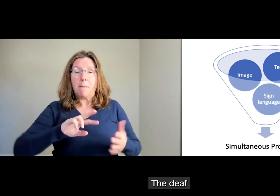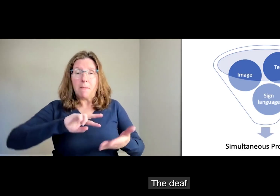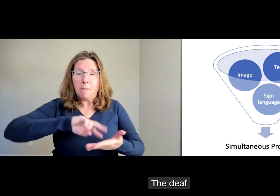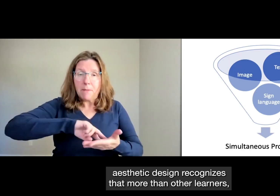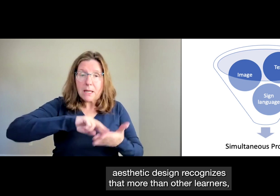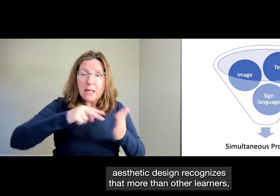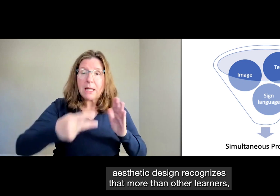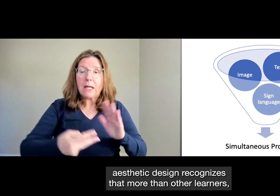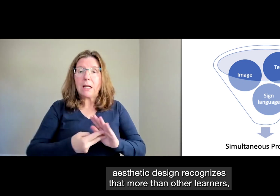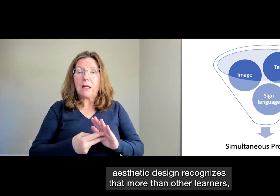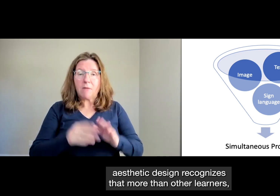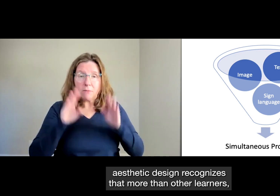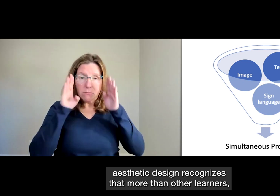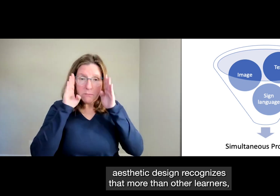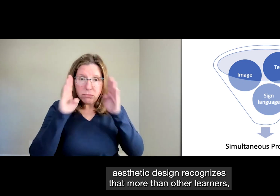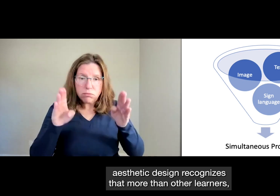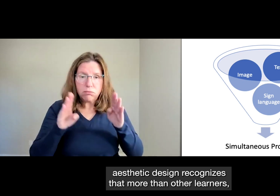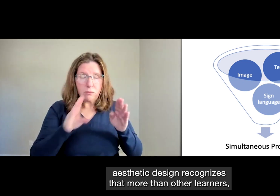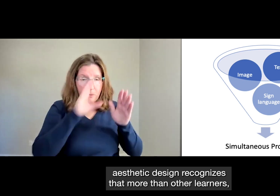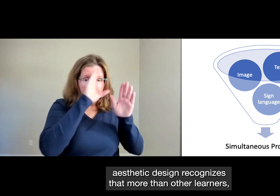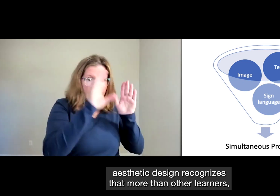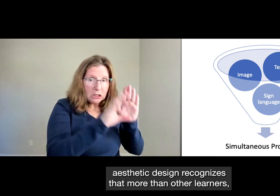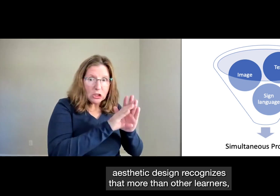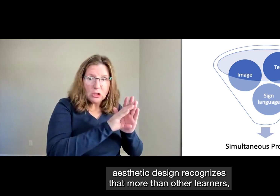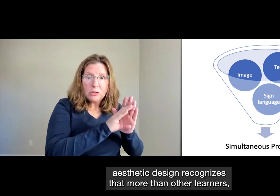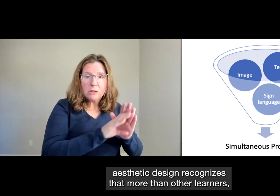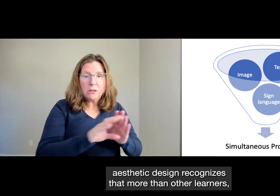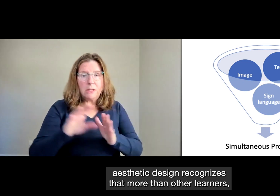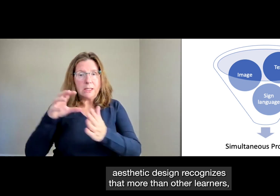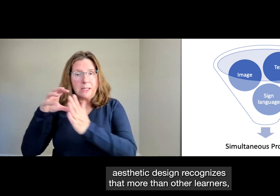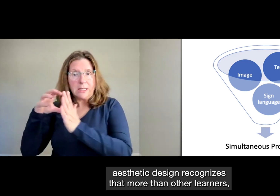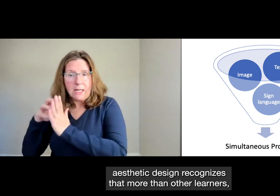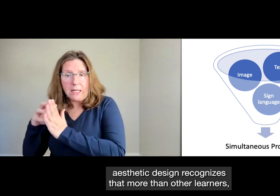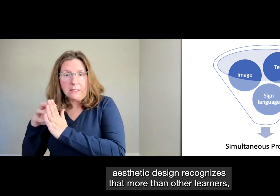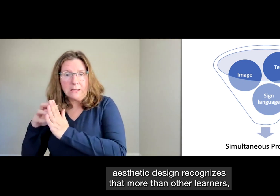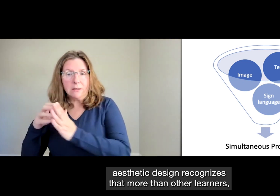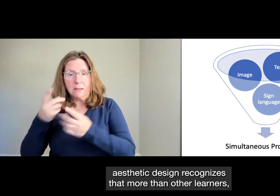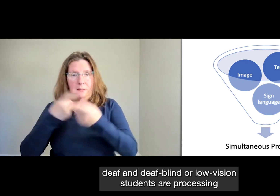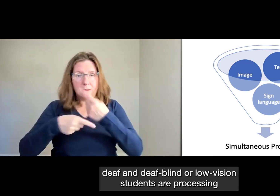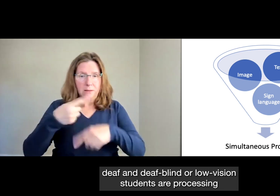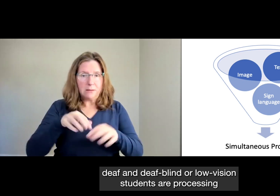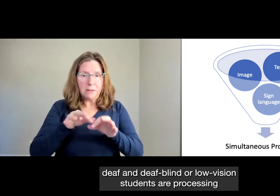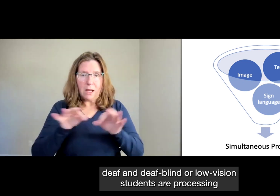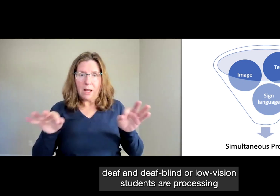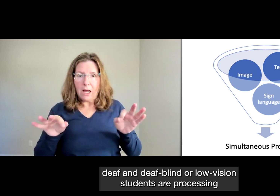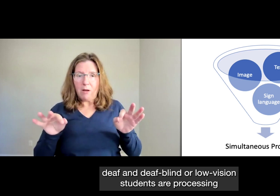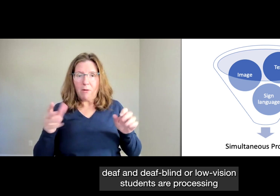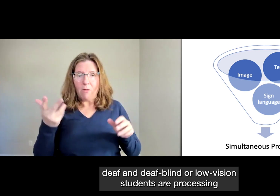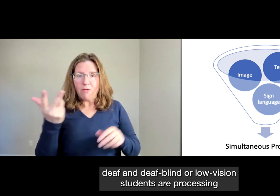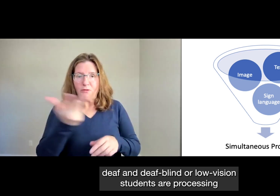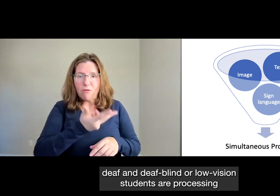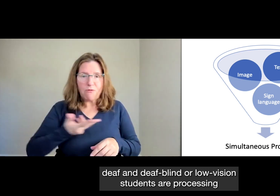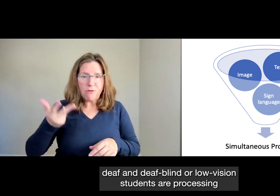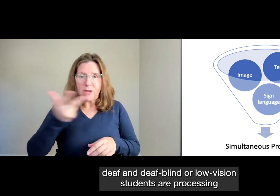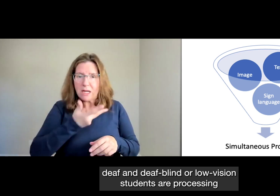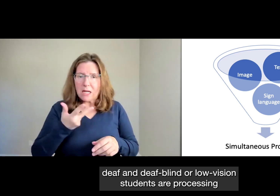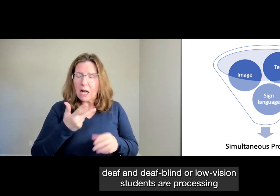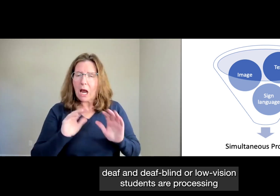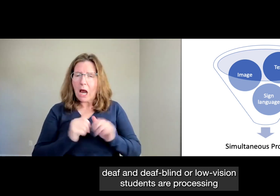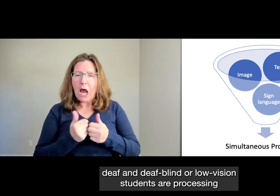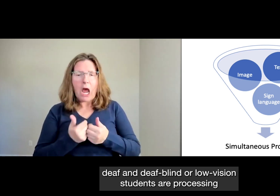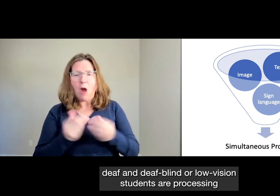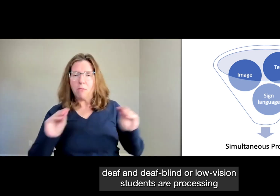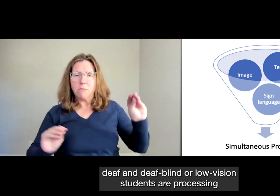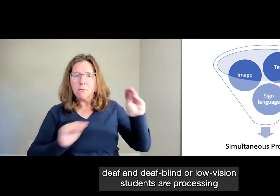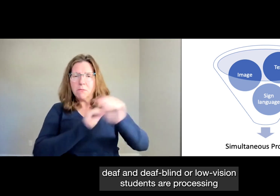The deaf aesthetic design recognizes that, more than other learners, deaf and deafblind or low vision